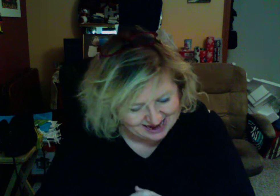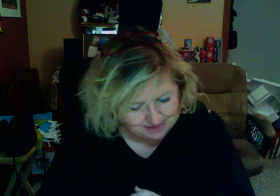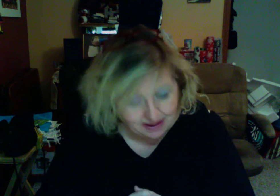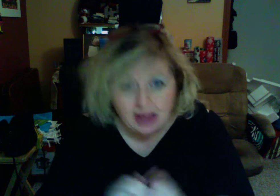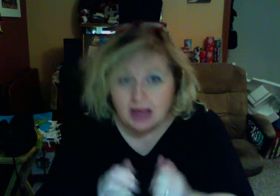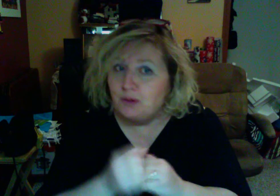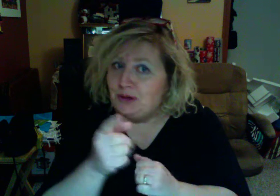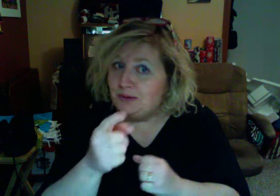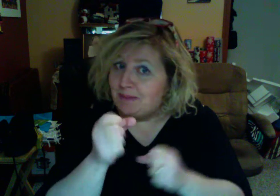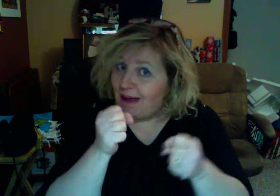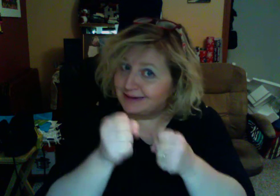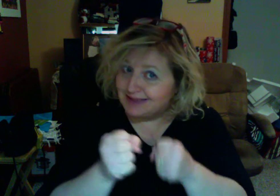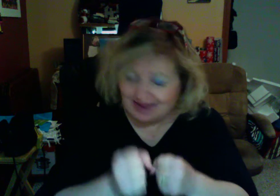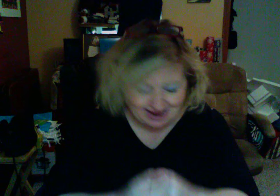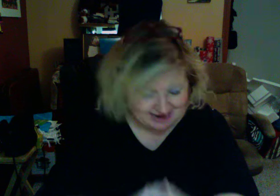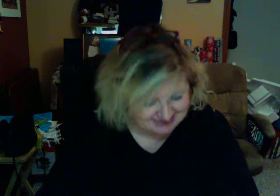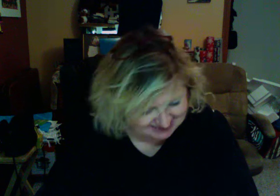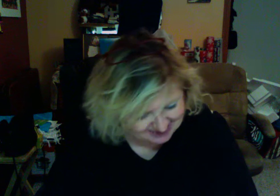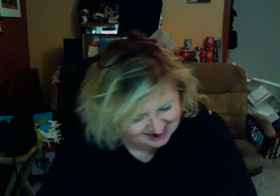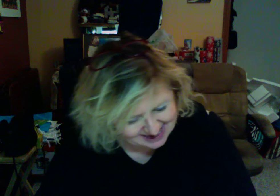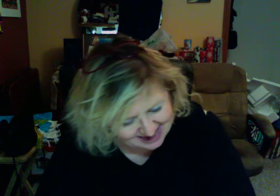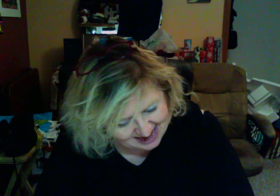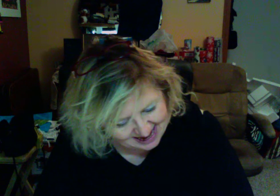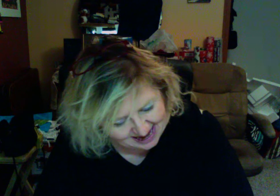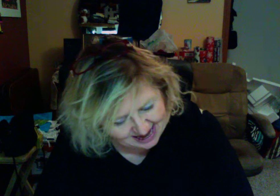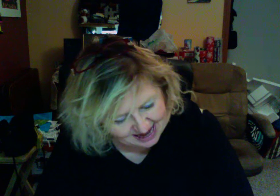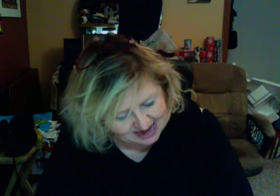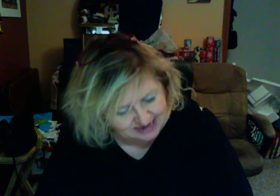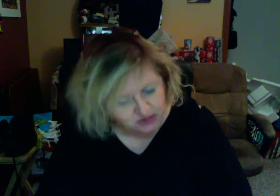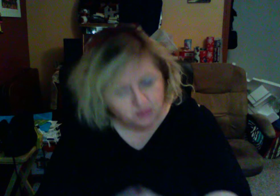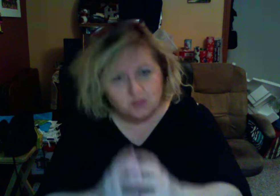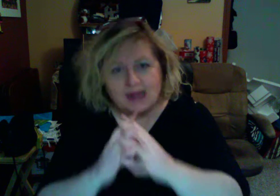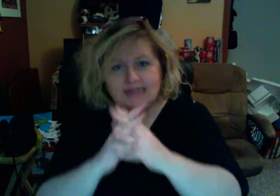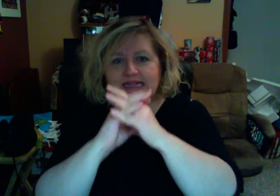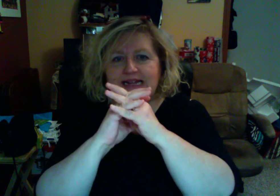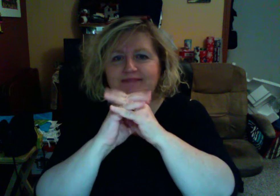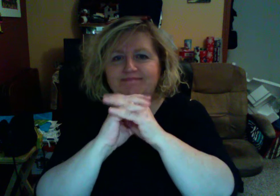the how you would box, I guess. And wrestling.